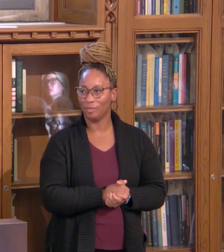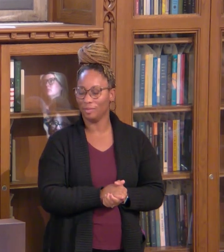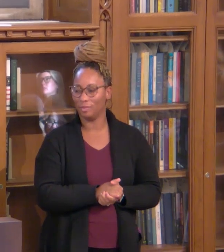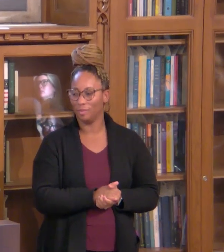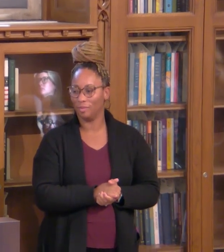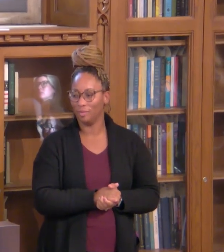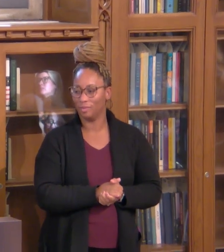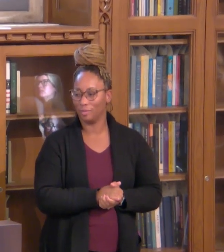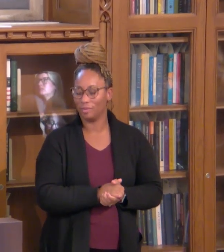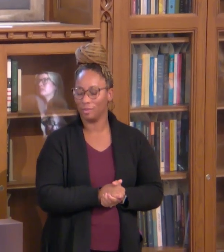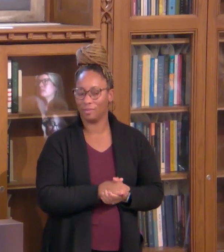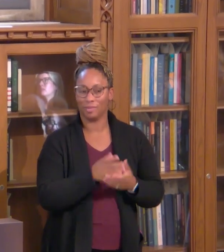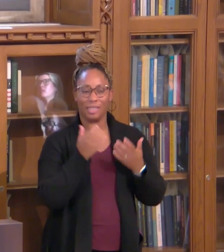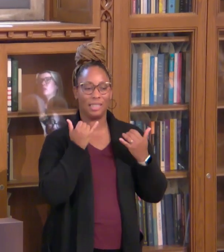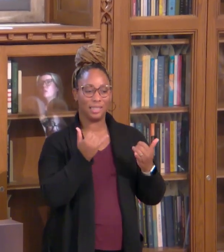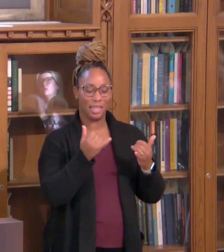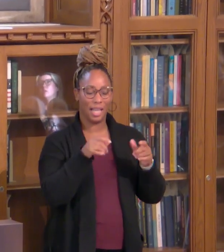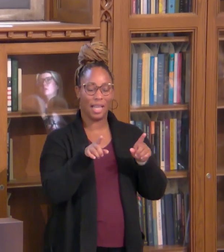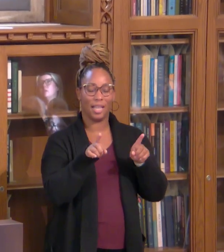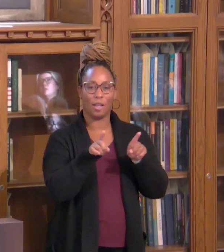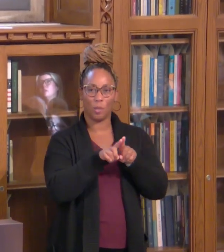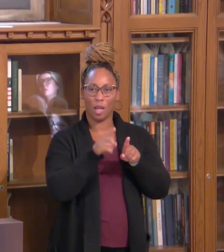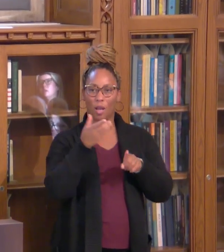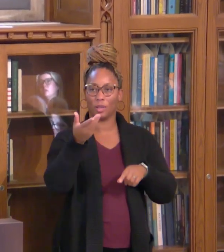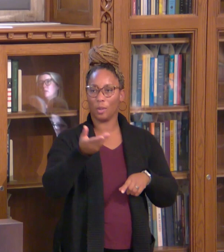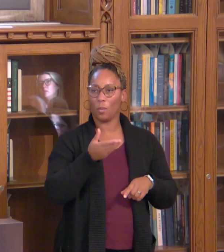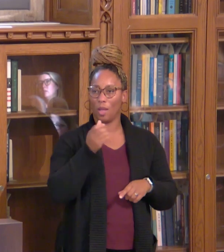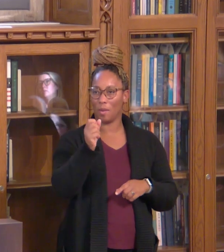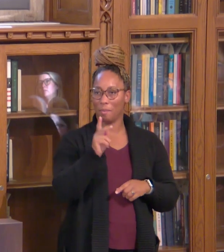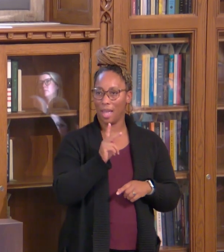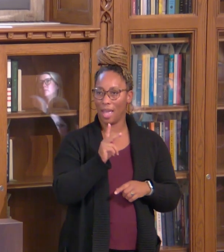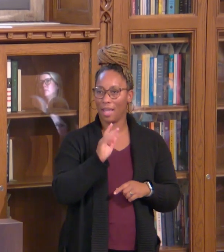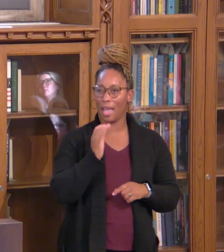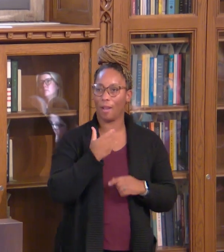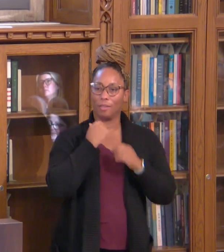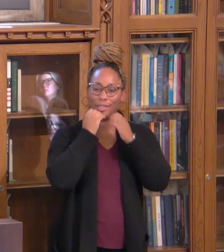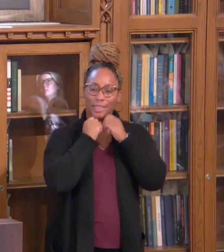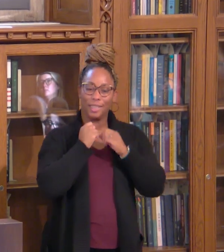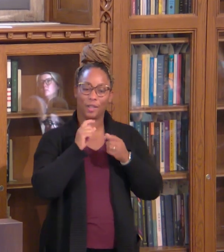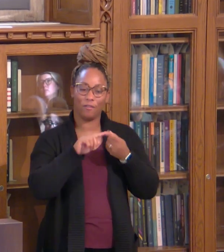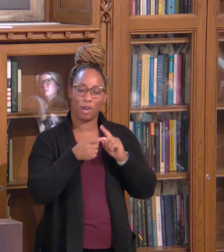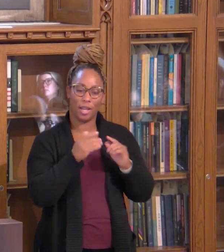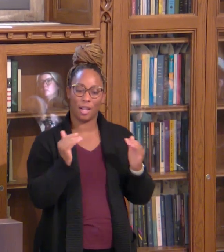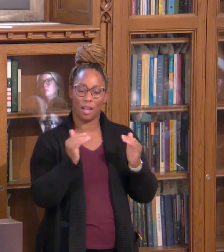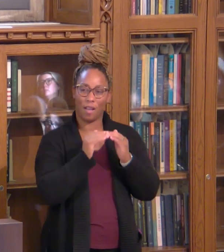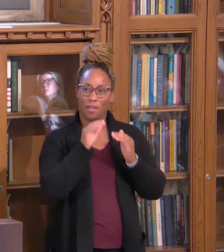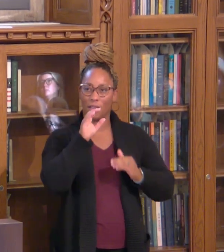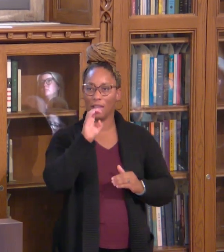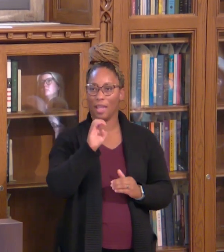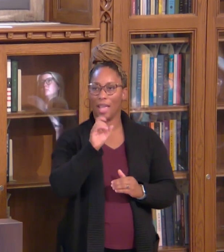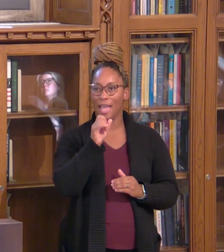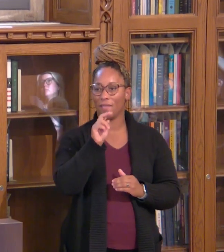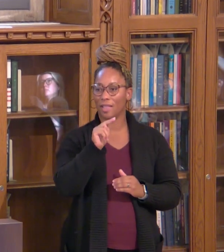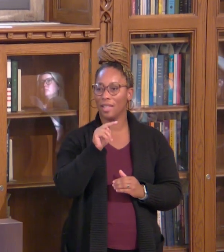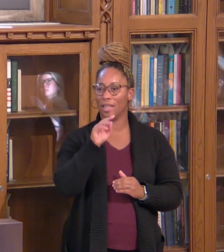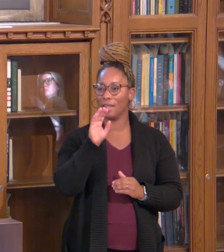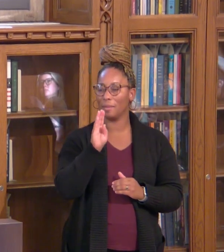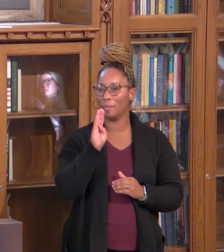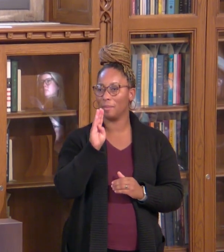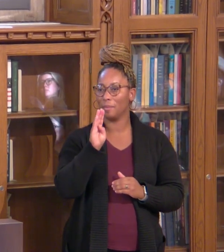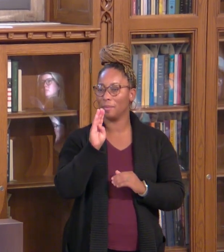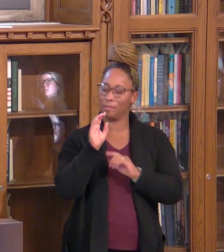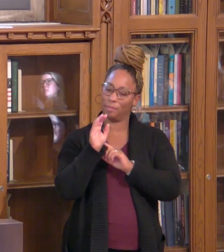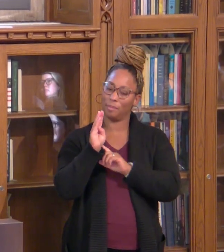much today we also welcome back to Duke our dear friend and colleague at L books bbob a